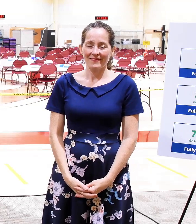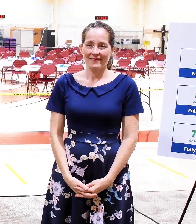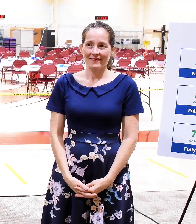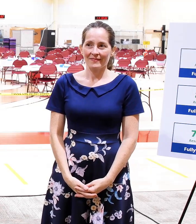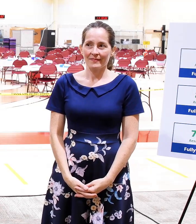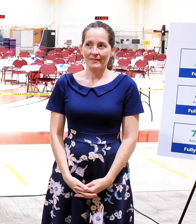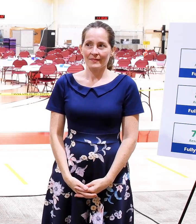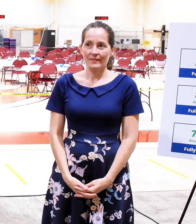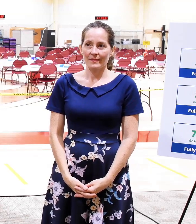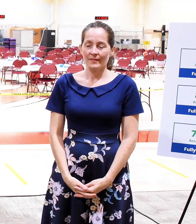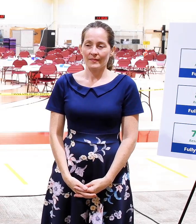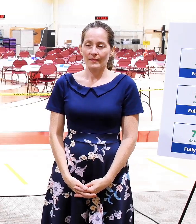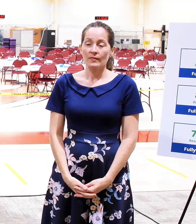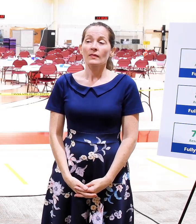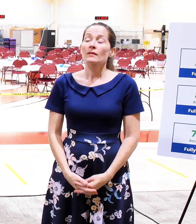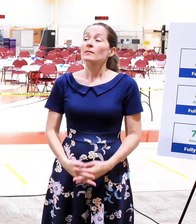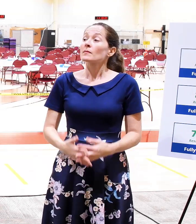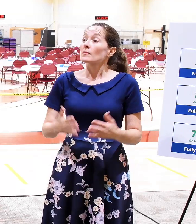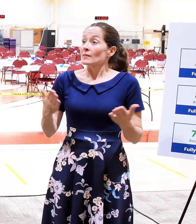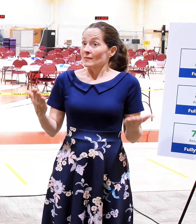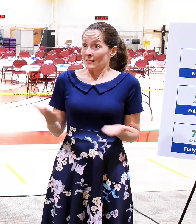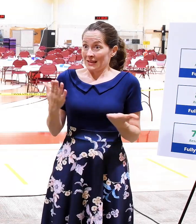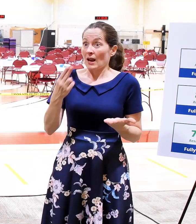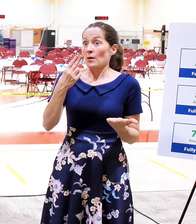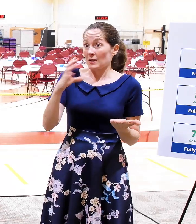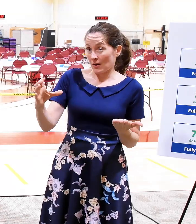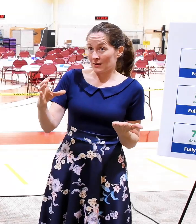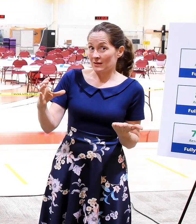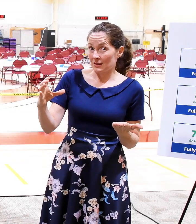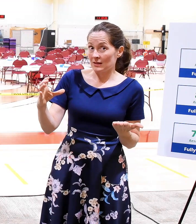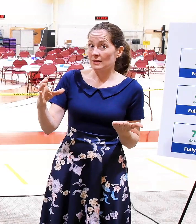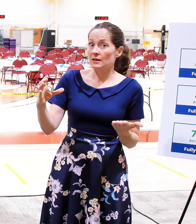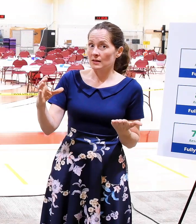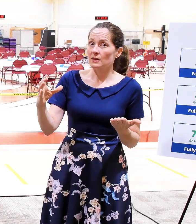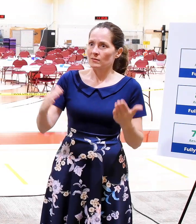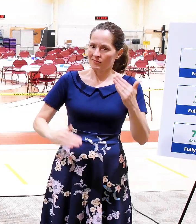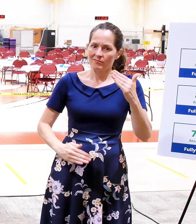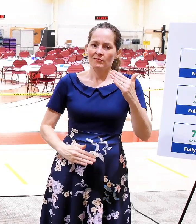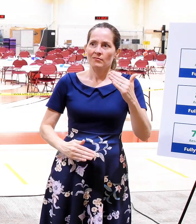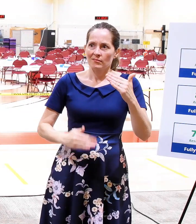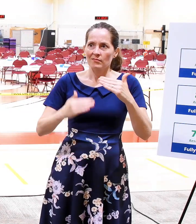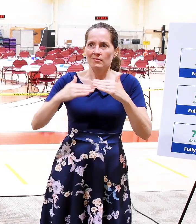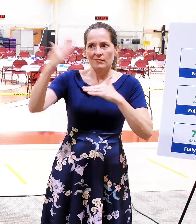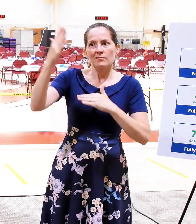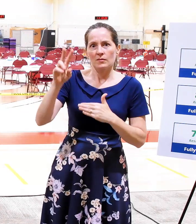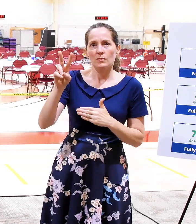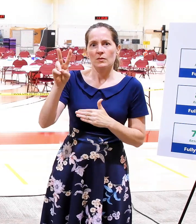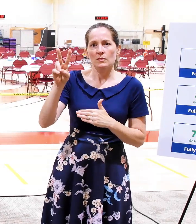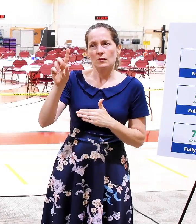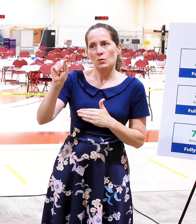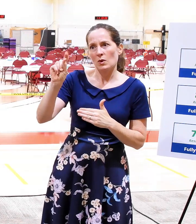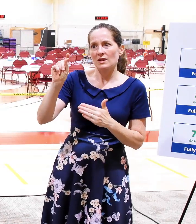In Howard County, we have reached the 20,000 mark for total cases of COVID-19.